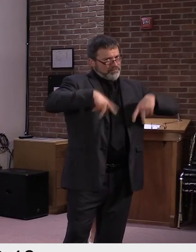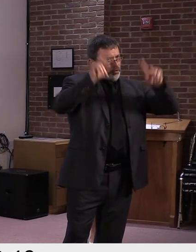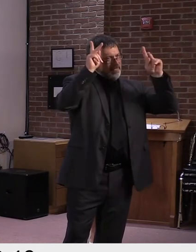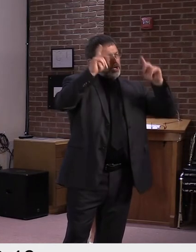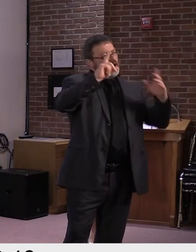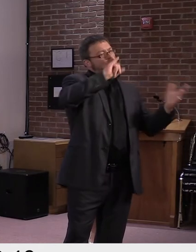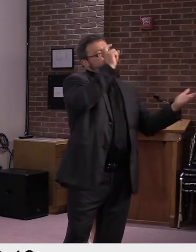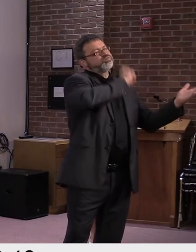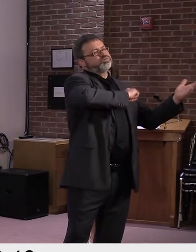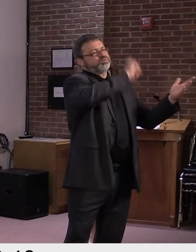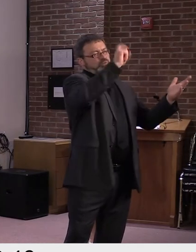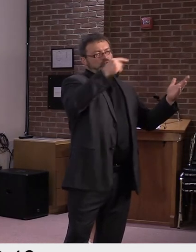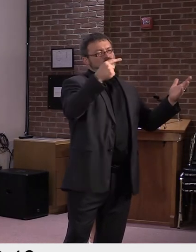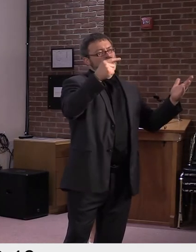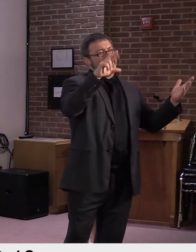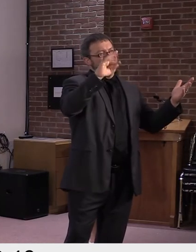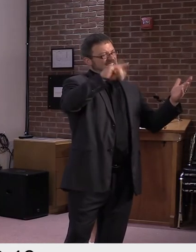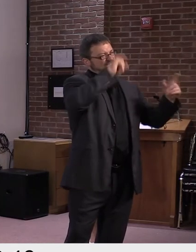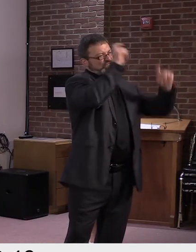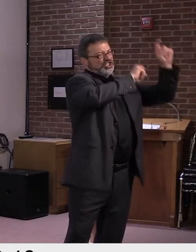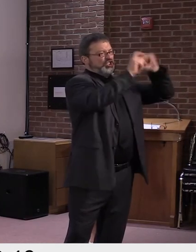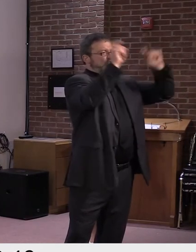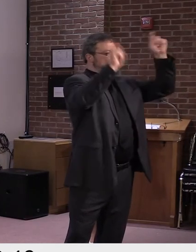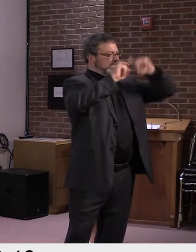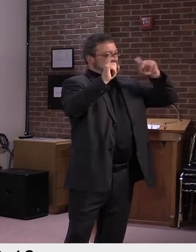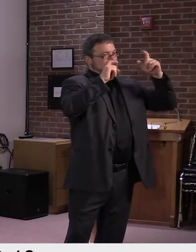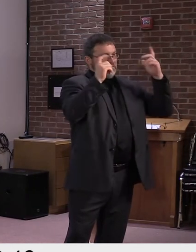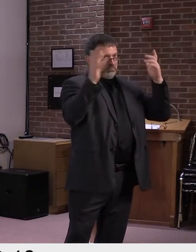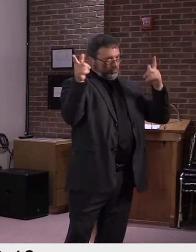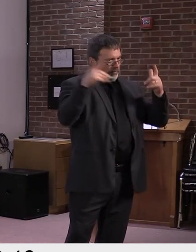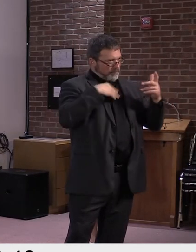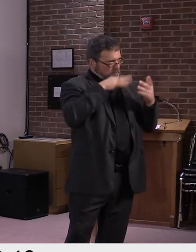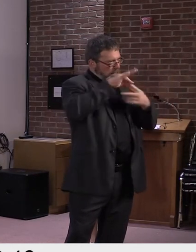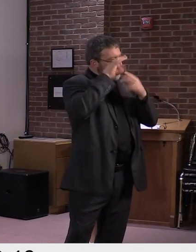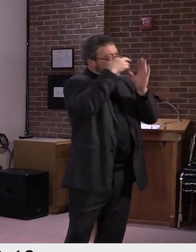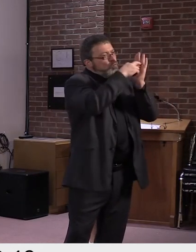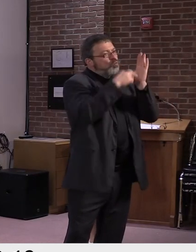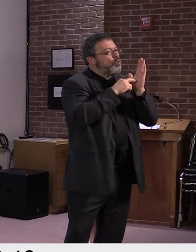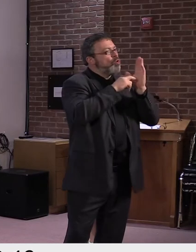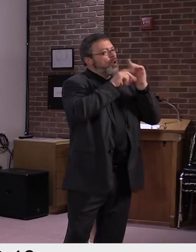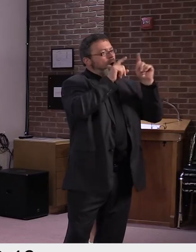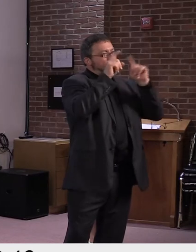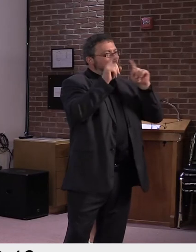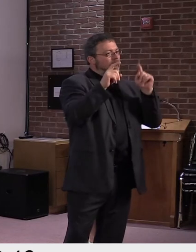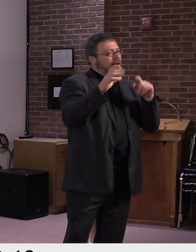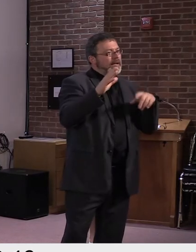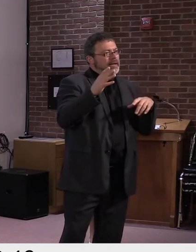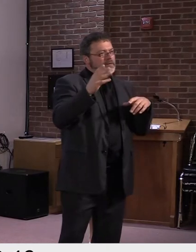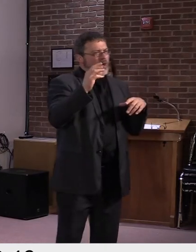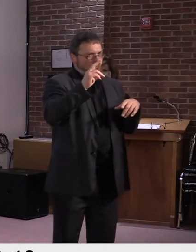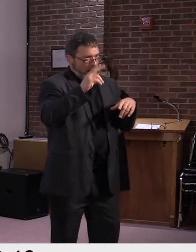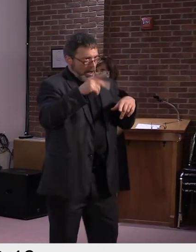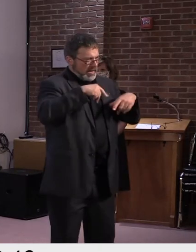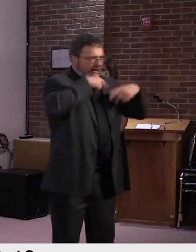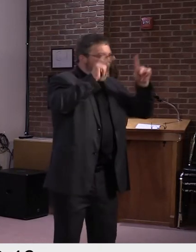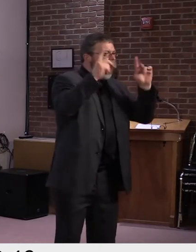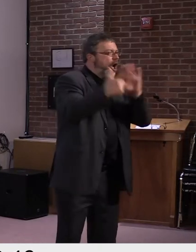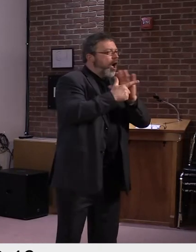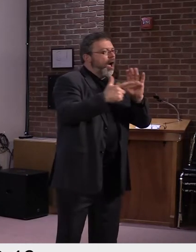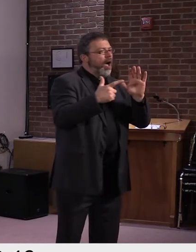be allowed and certain types disallowed. And that the AOT personnel are supposed to take pictures and